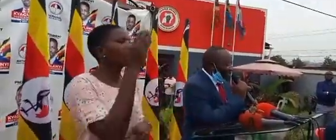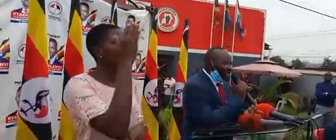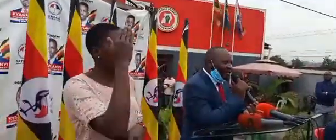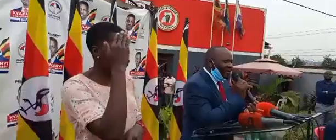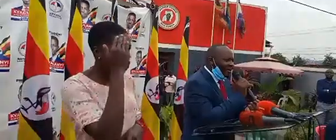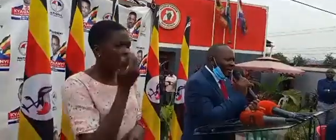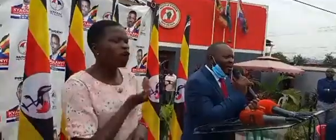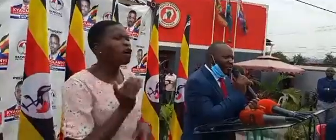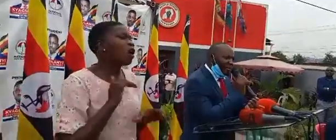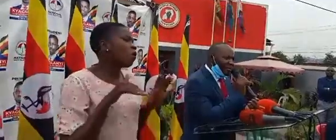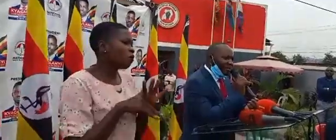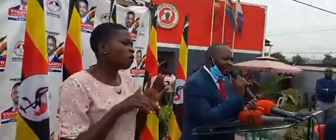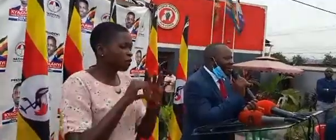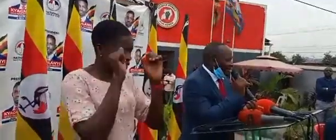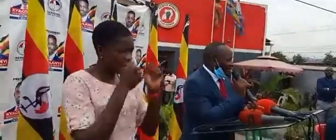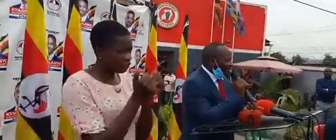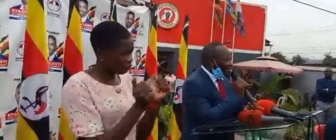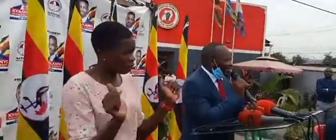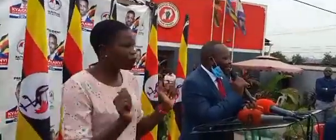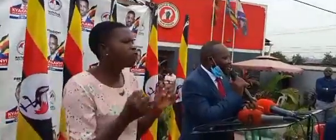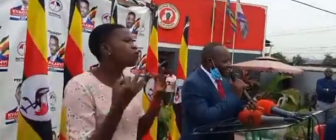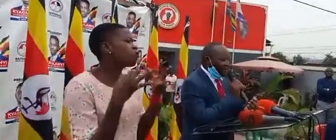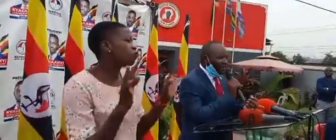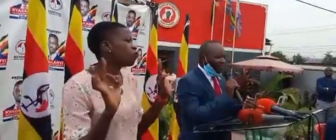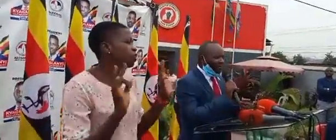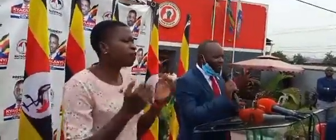set free our peoples. I thank you.